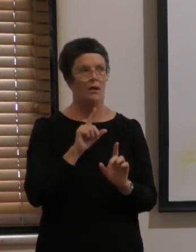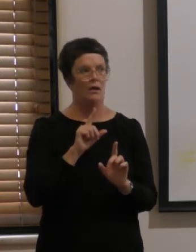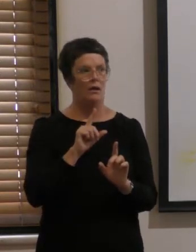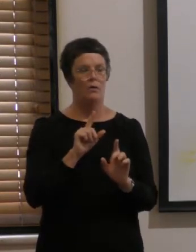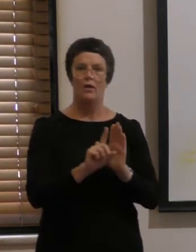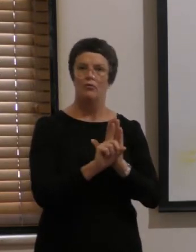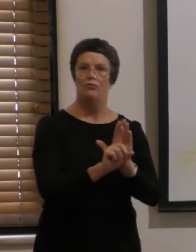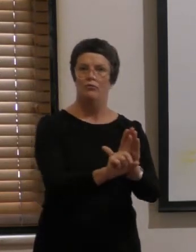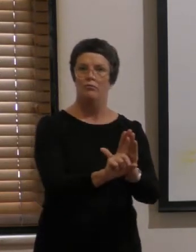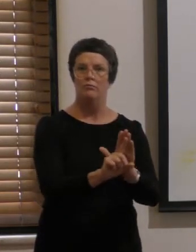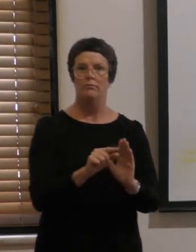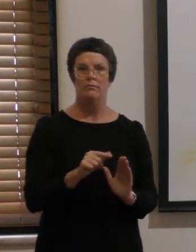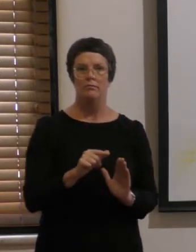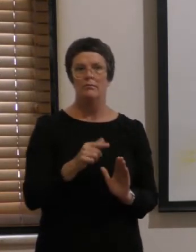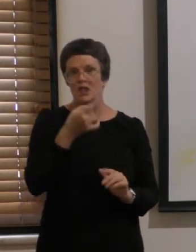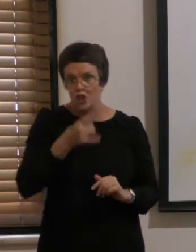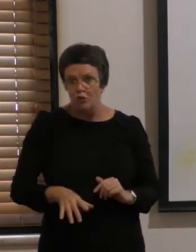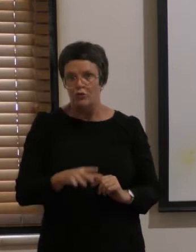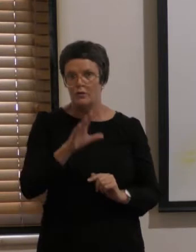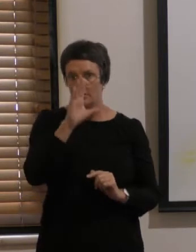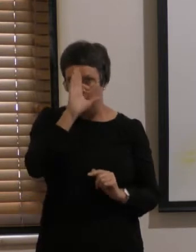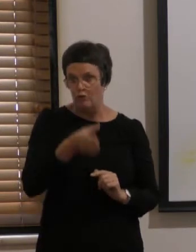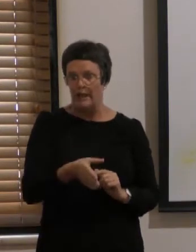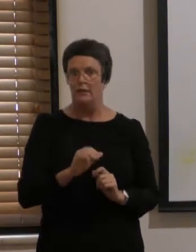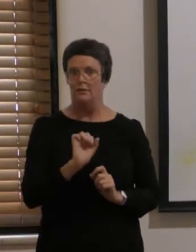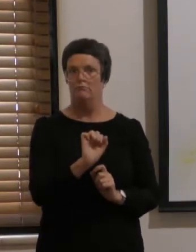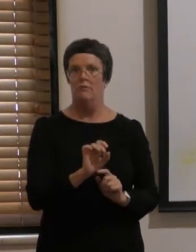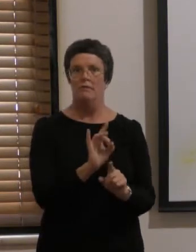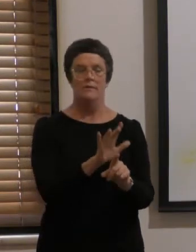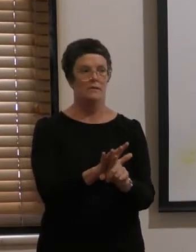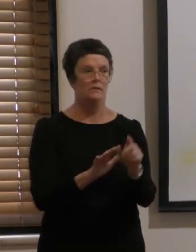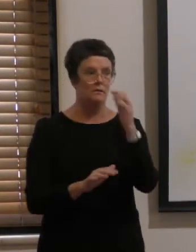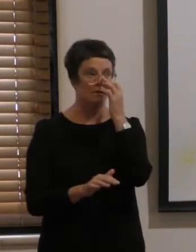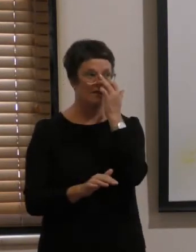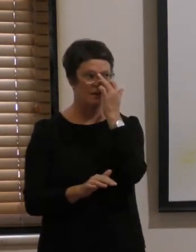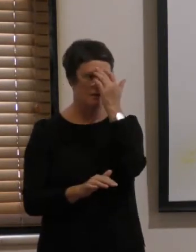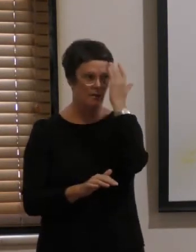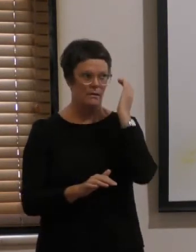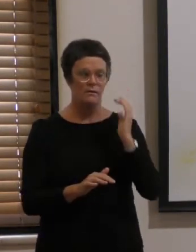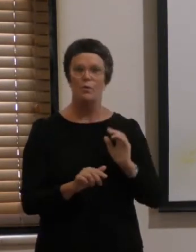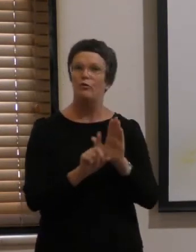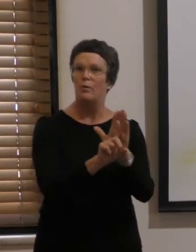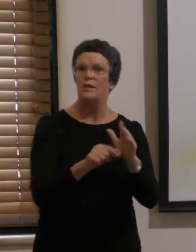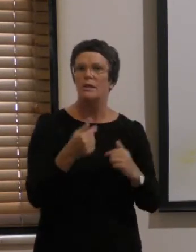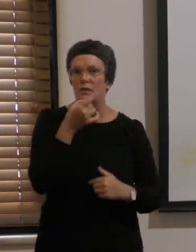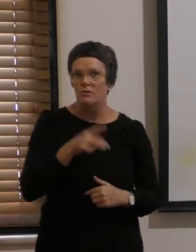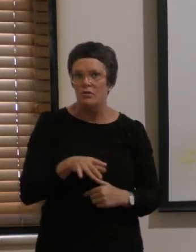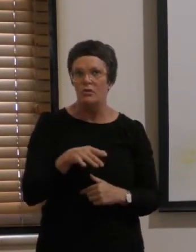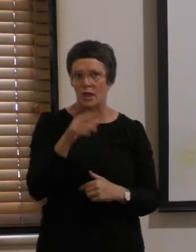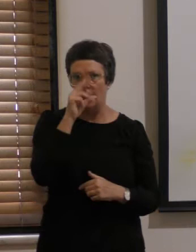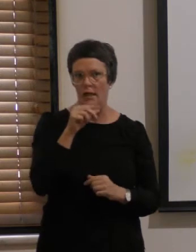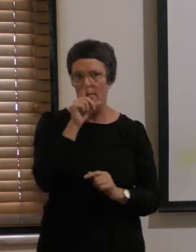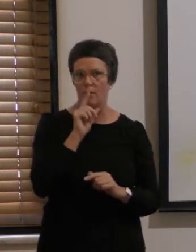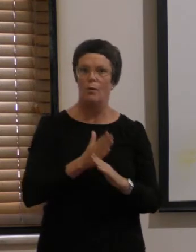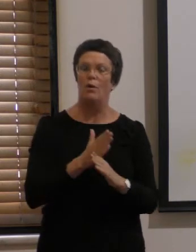representing the direct experience of children and young people. So we do that as much as we can with children and young people, but we also do work a lot